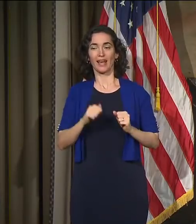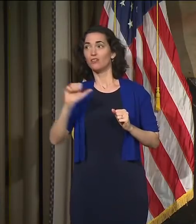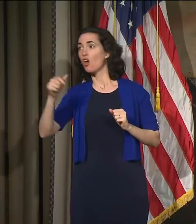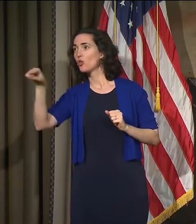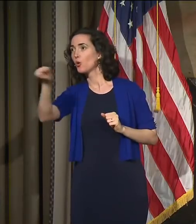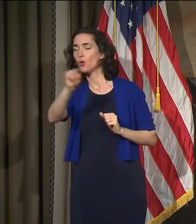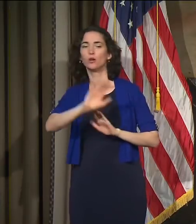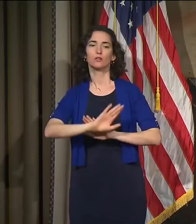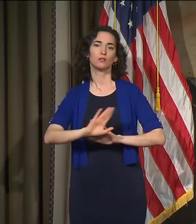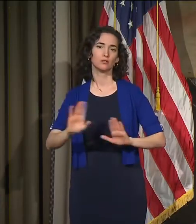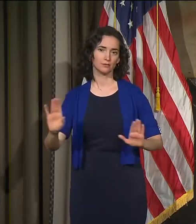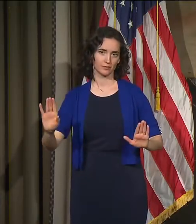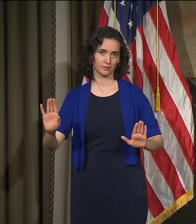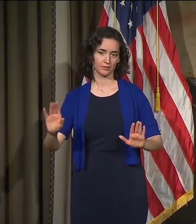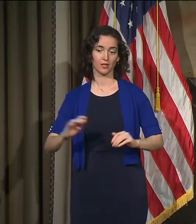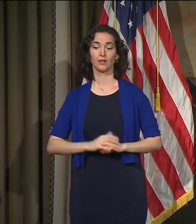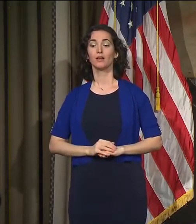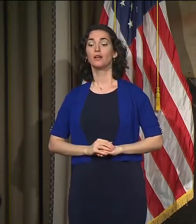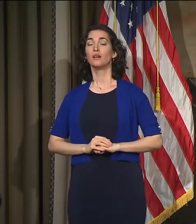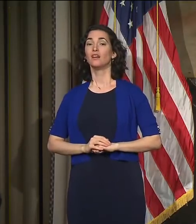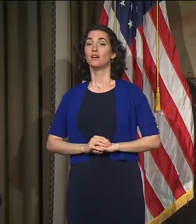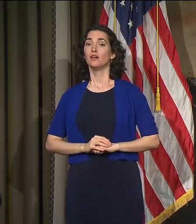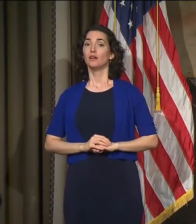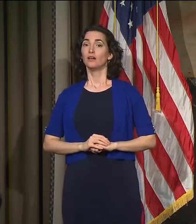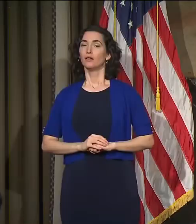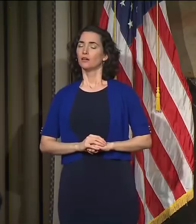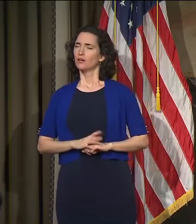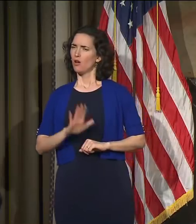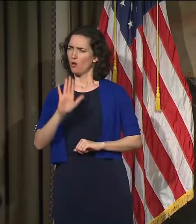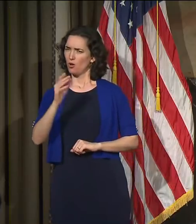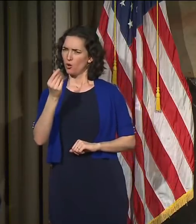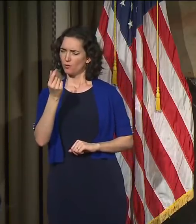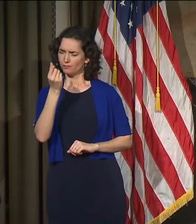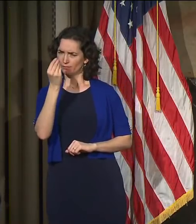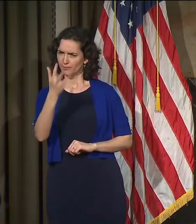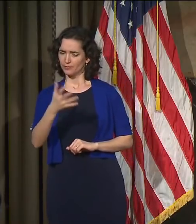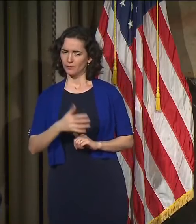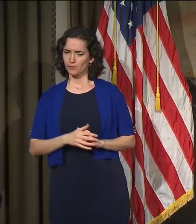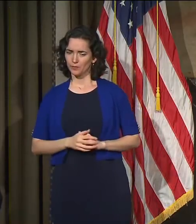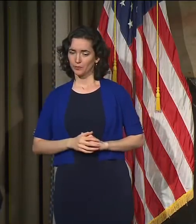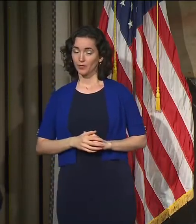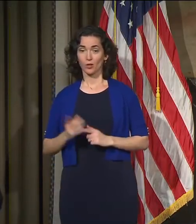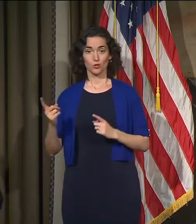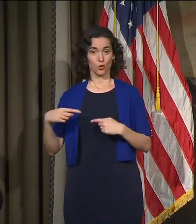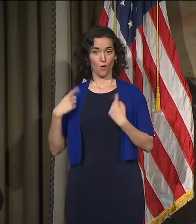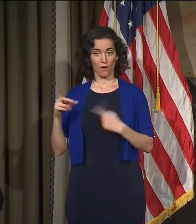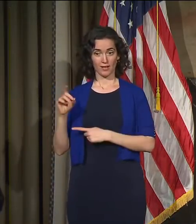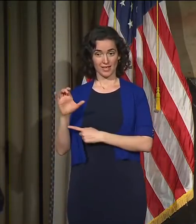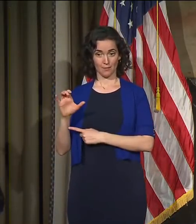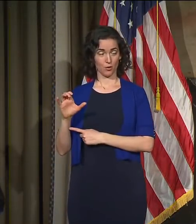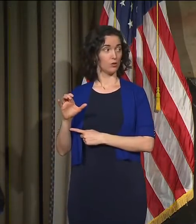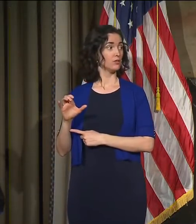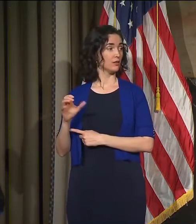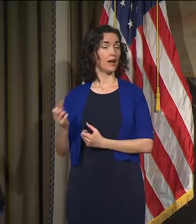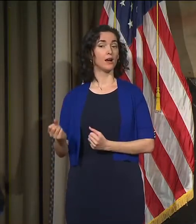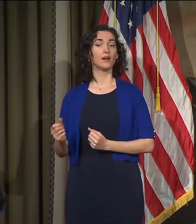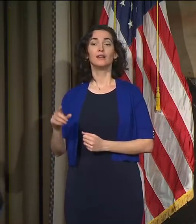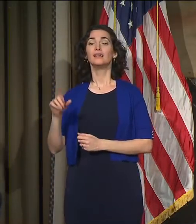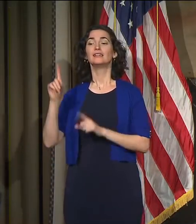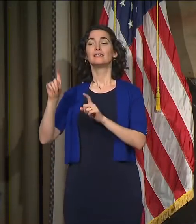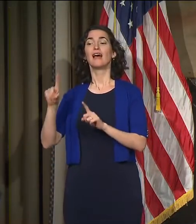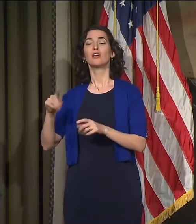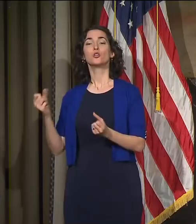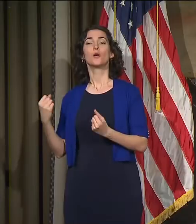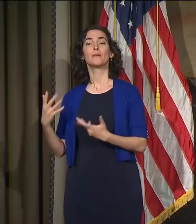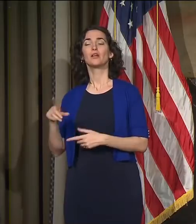I do want to point out, and it's a good thing on one hand, that thus far in December, we're right at 650,000 tests that